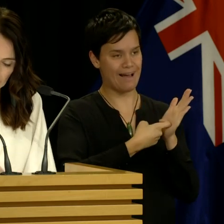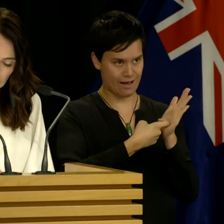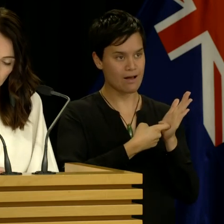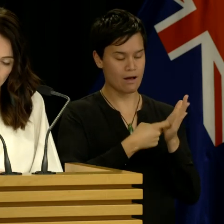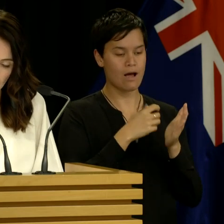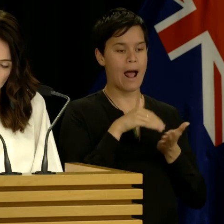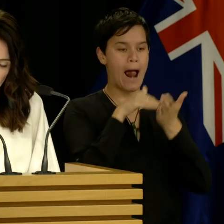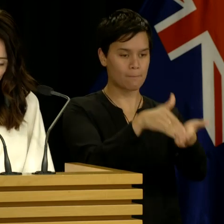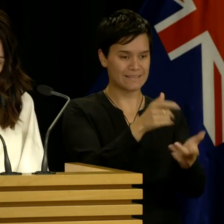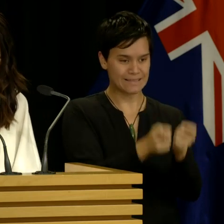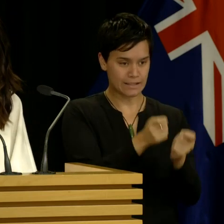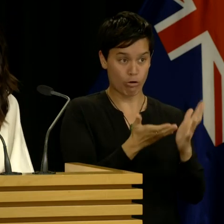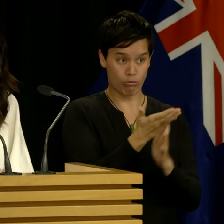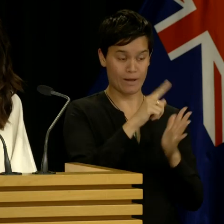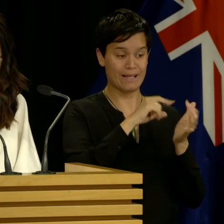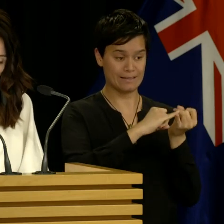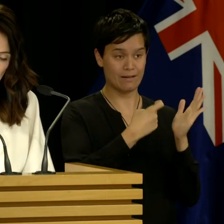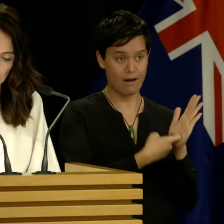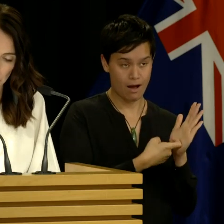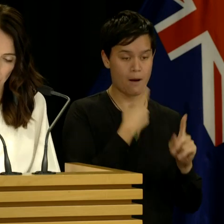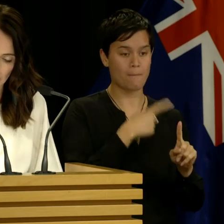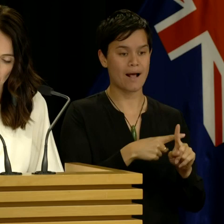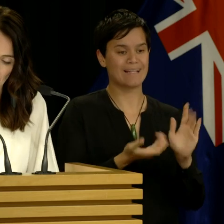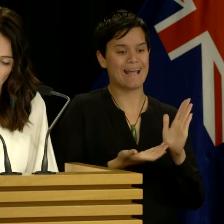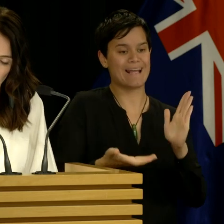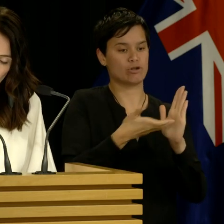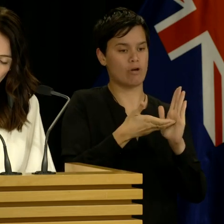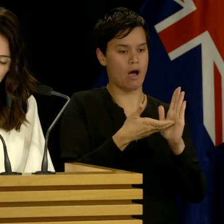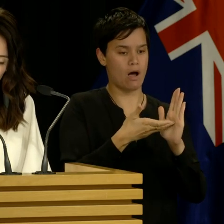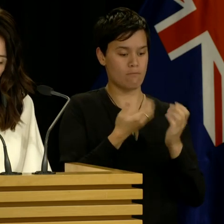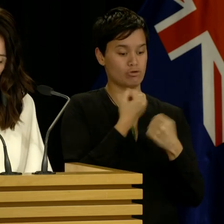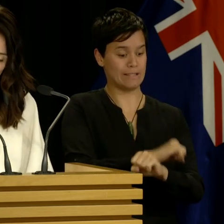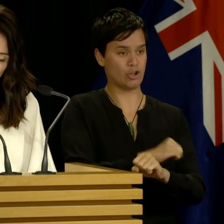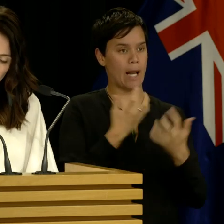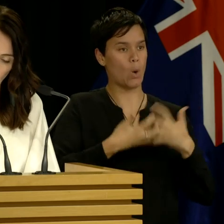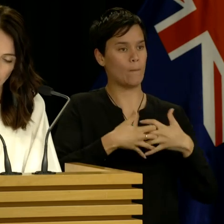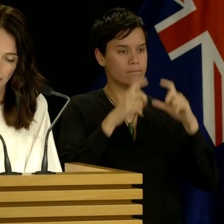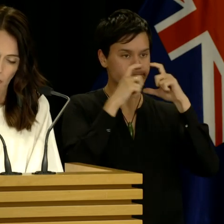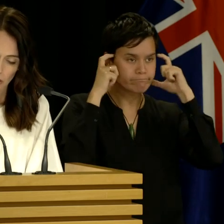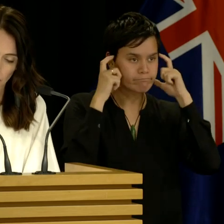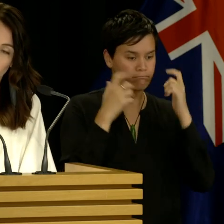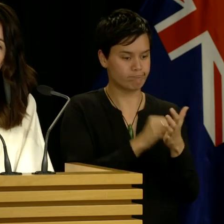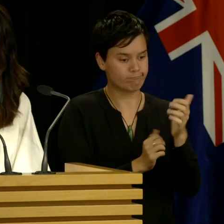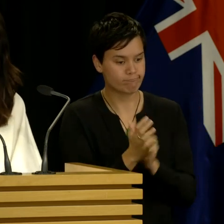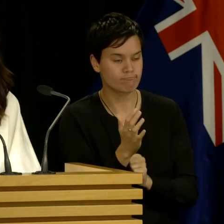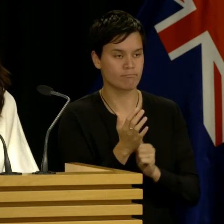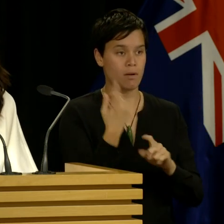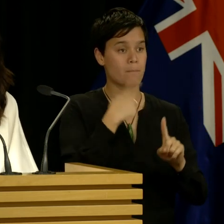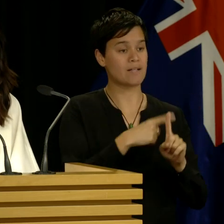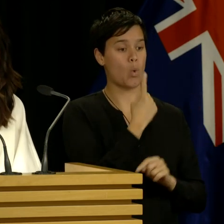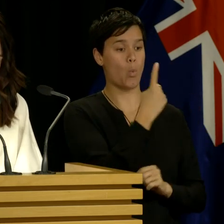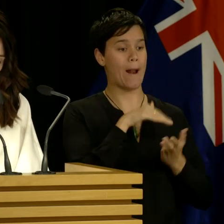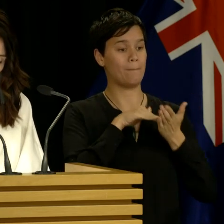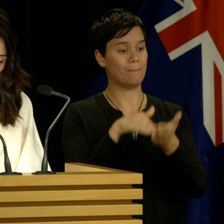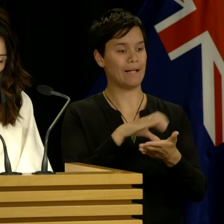also sent technical advisory missions. We are procuring extra personal protection gear for medical workers, and we funded $1 million for the regional